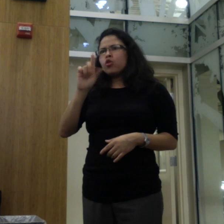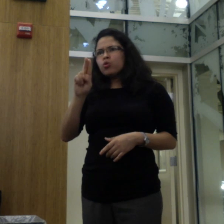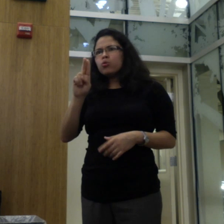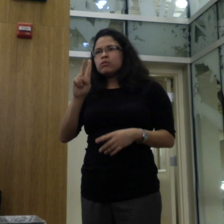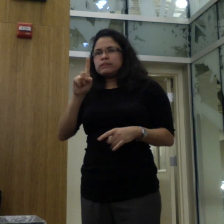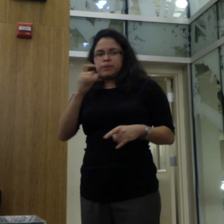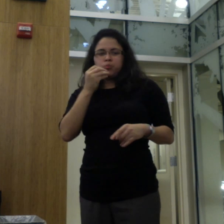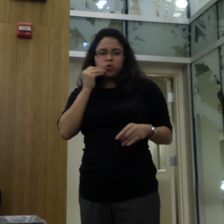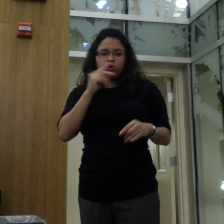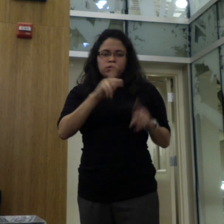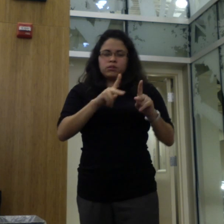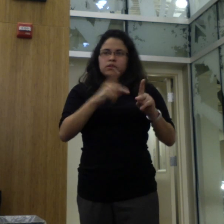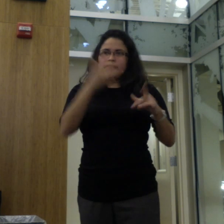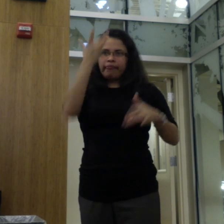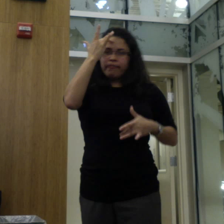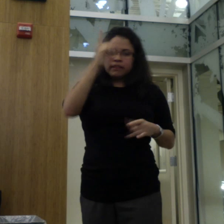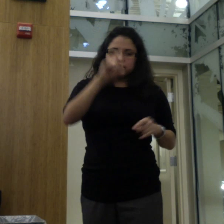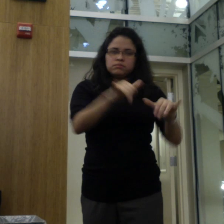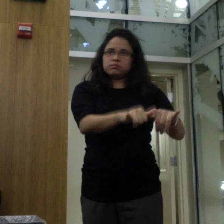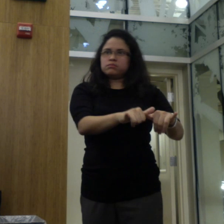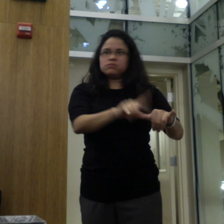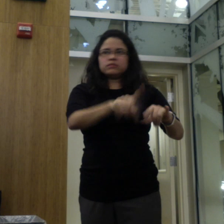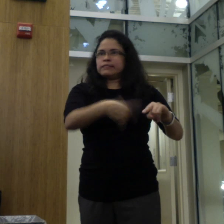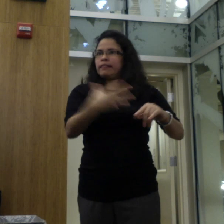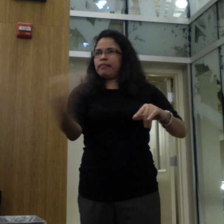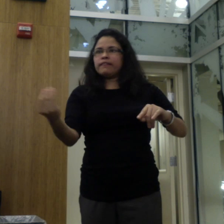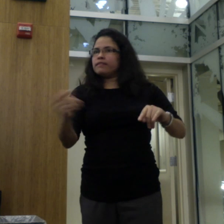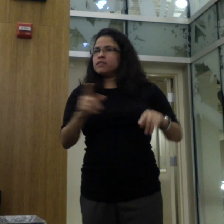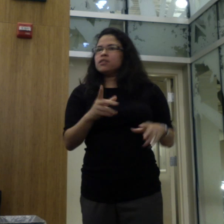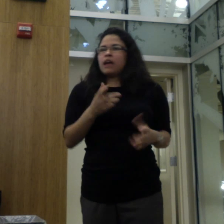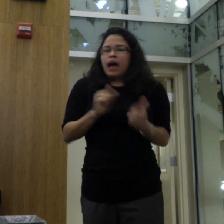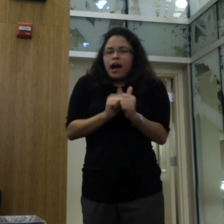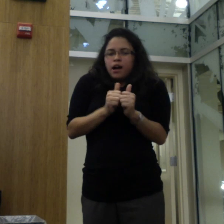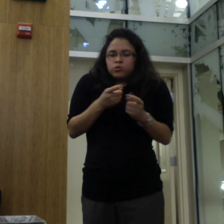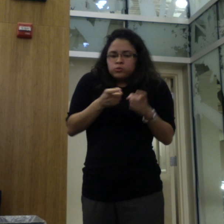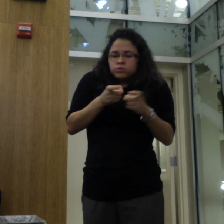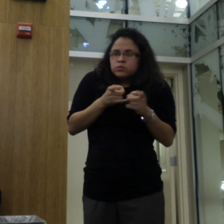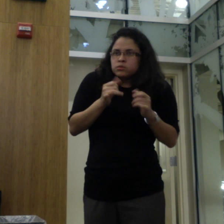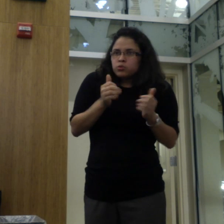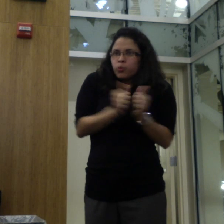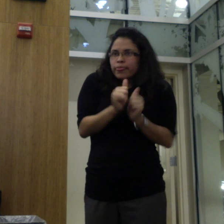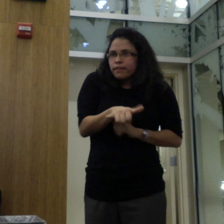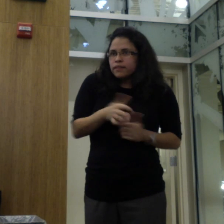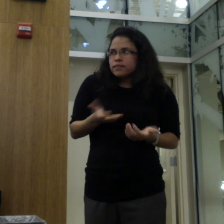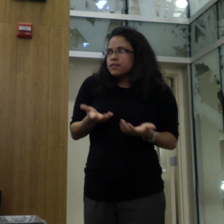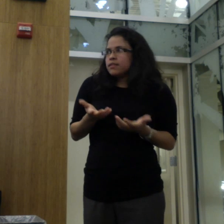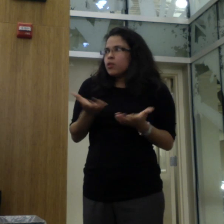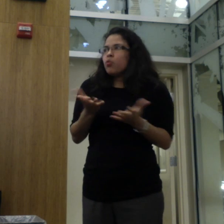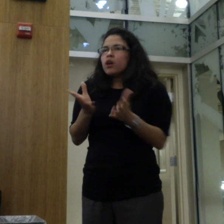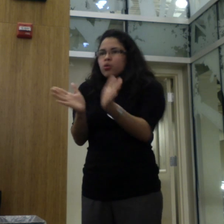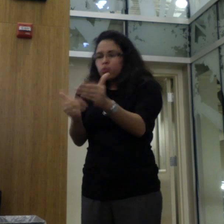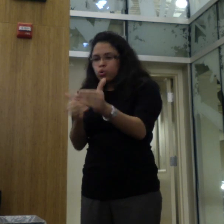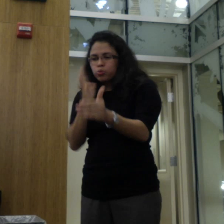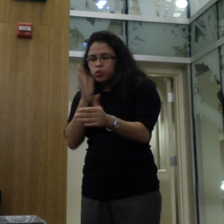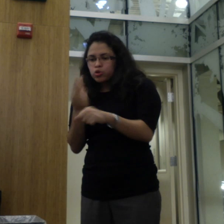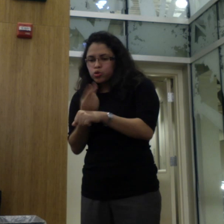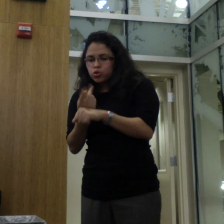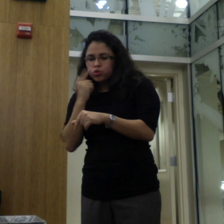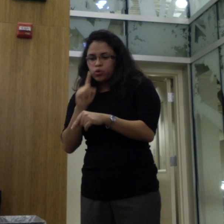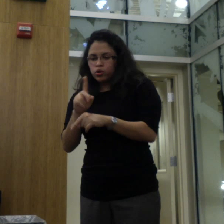quarantine folks that had the flu. How are you going to quarantine people? What room are you going to use